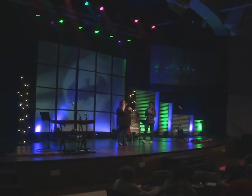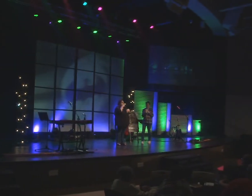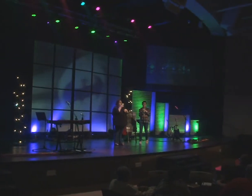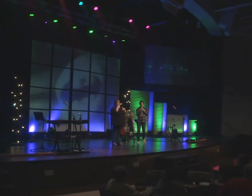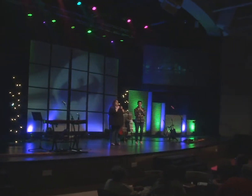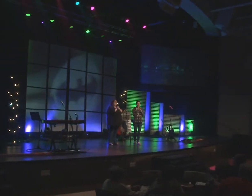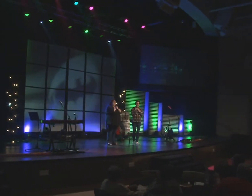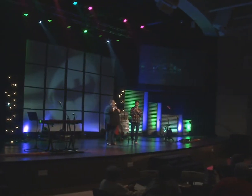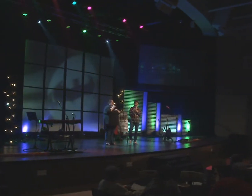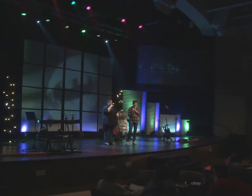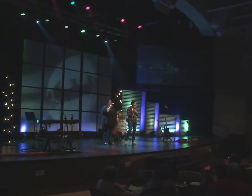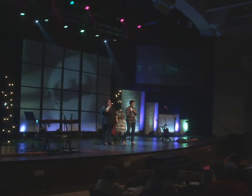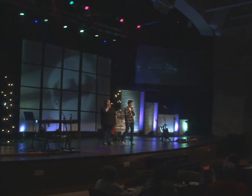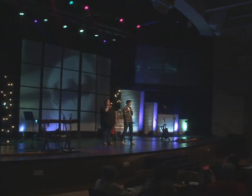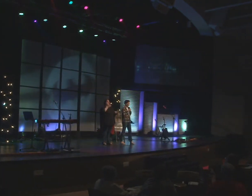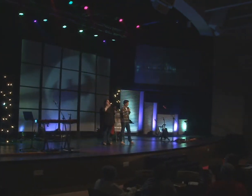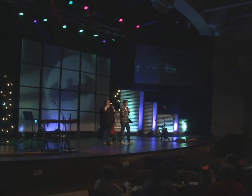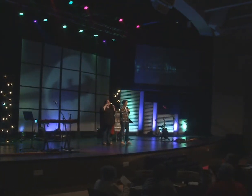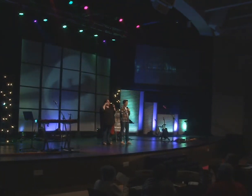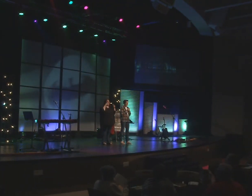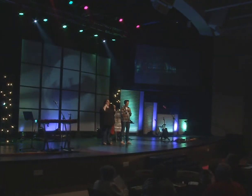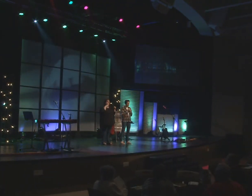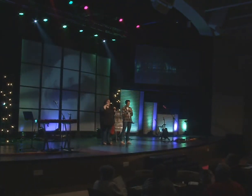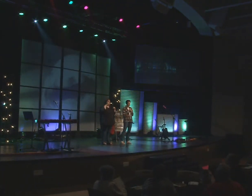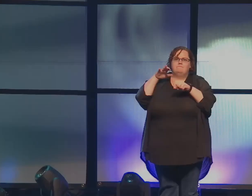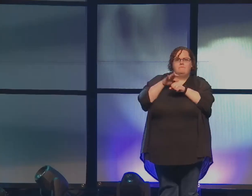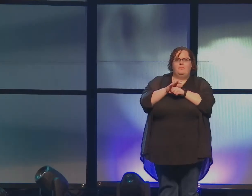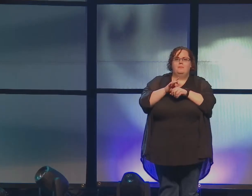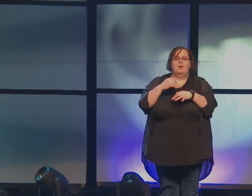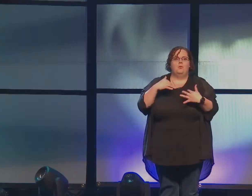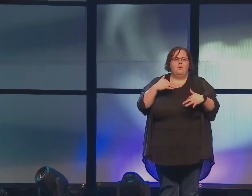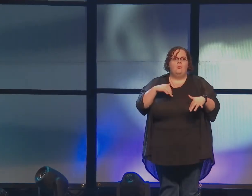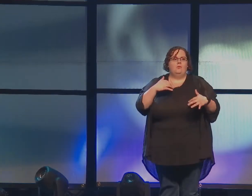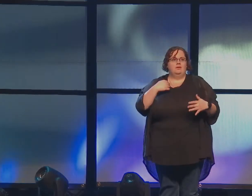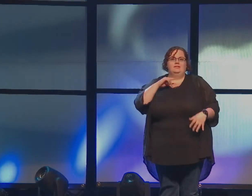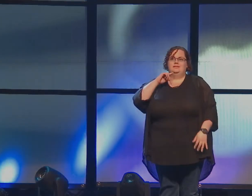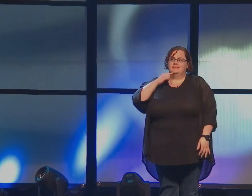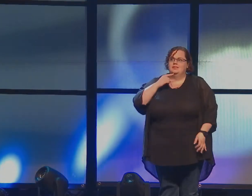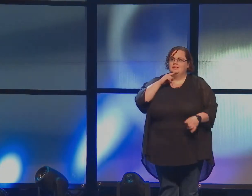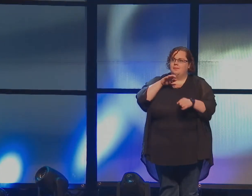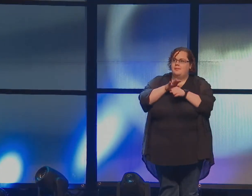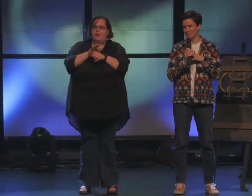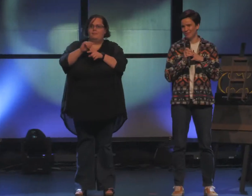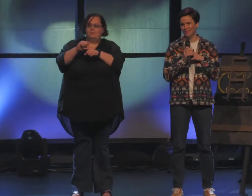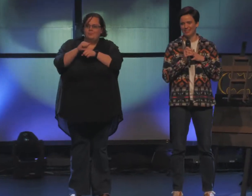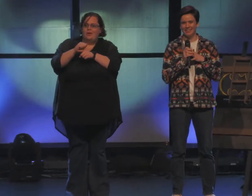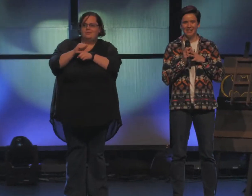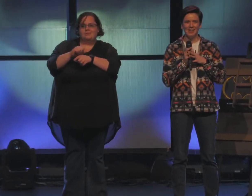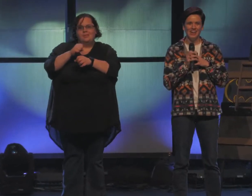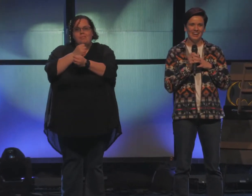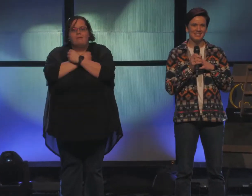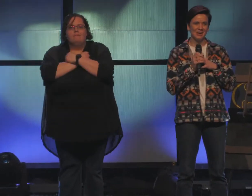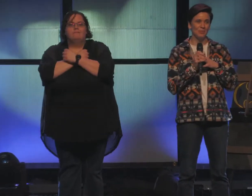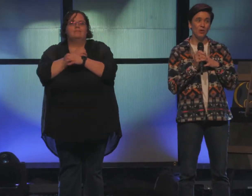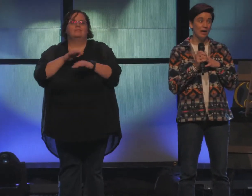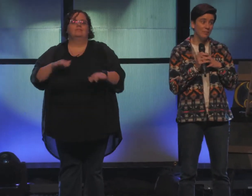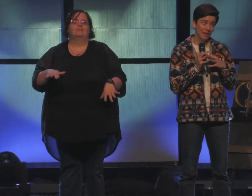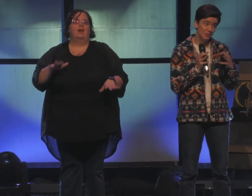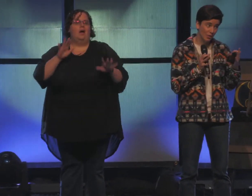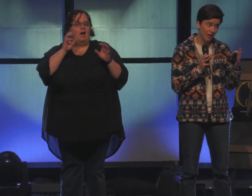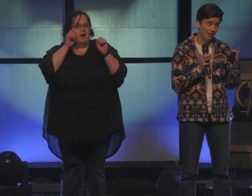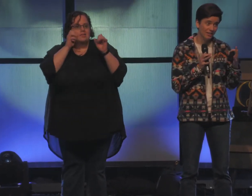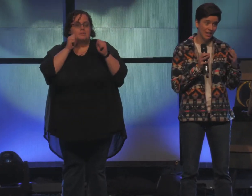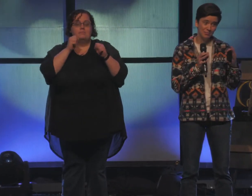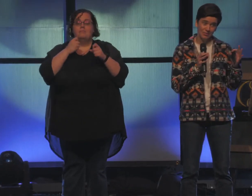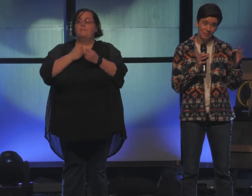Joker, they fully committed. That's some serious commitment and practice and love. Awesome. Well, Batman